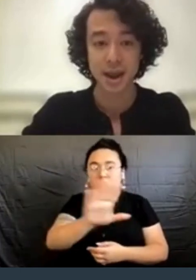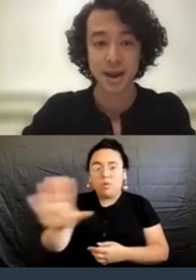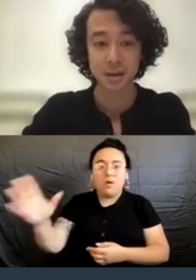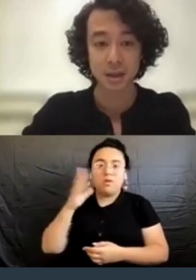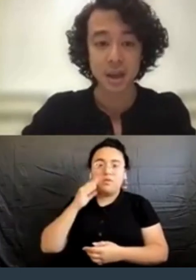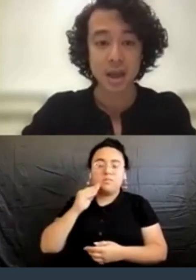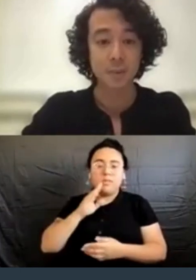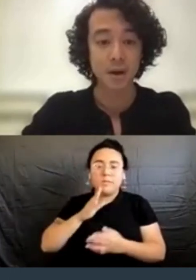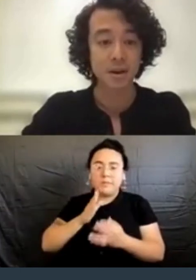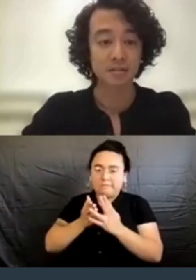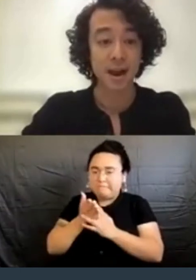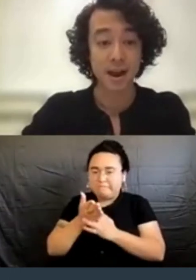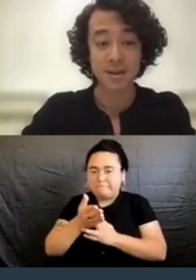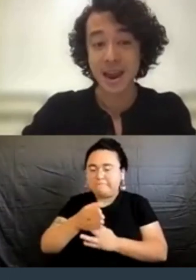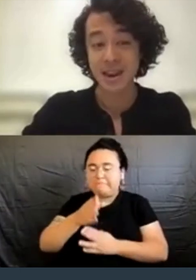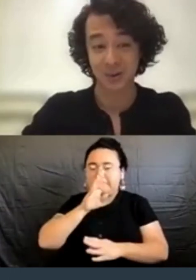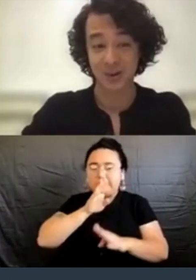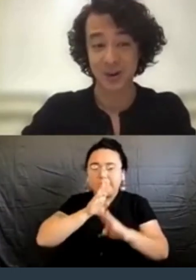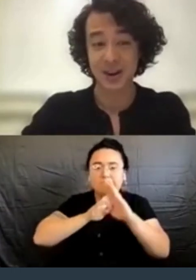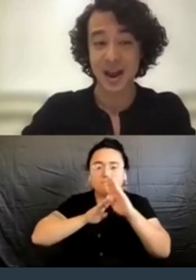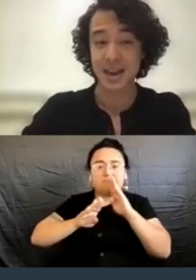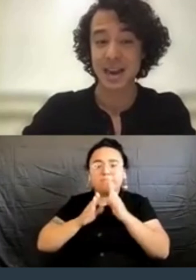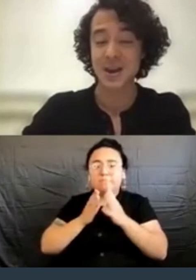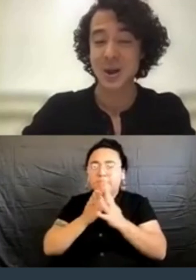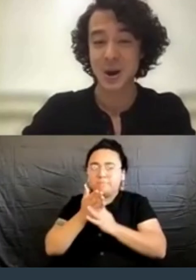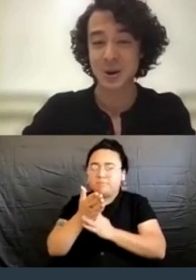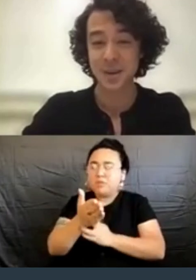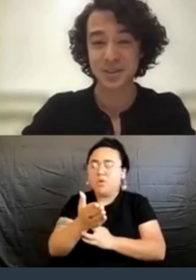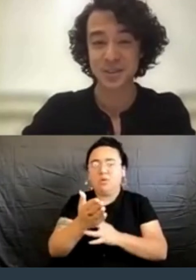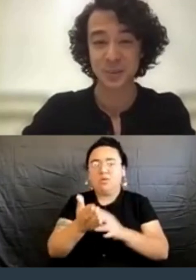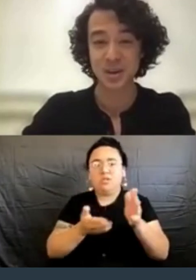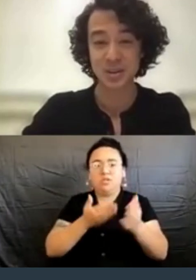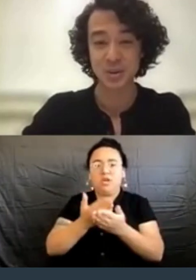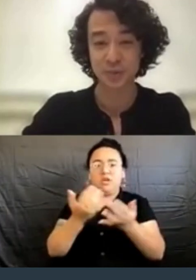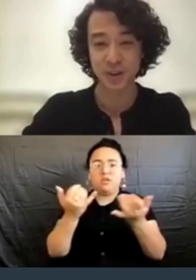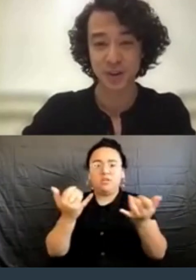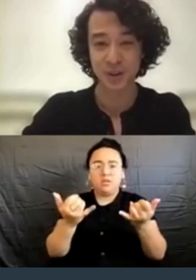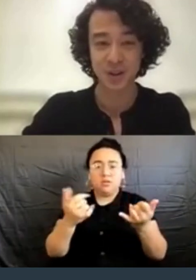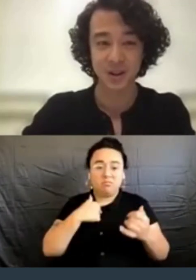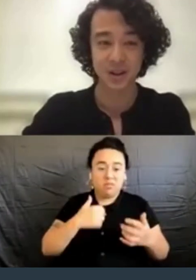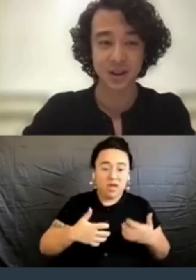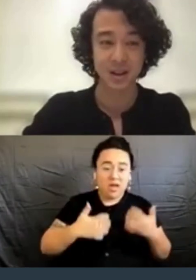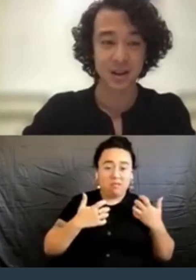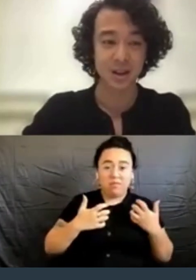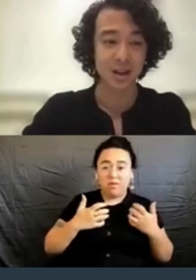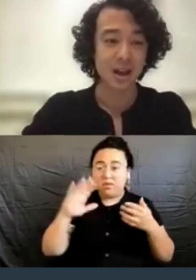here today. But if I am angry, I cannot imagine what you feel.